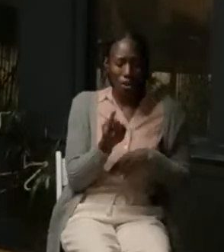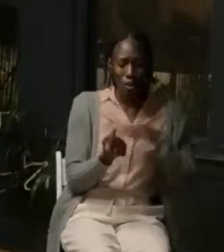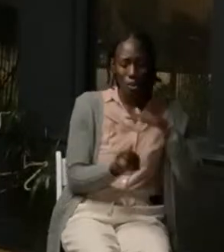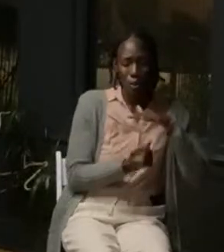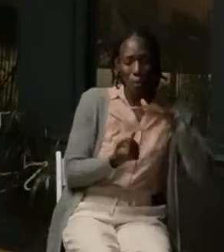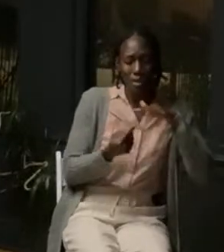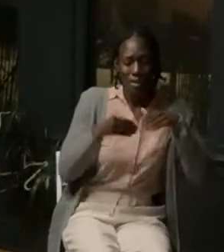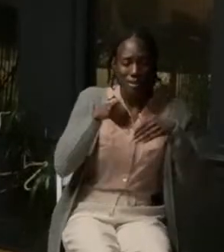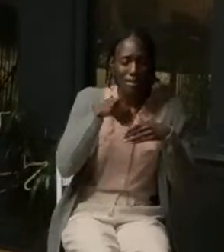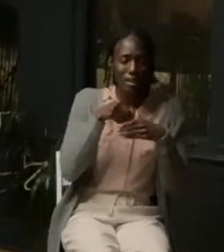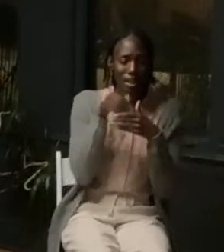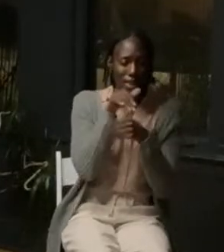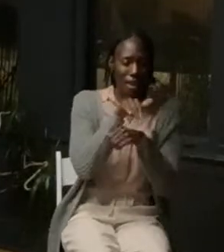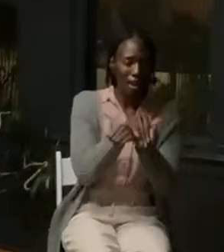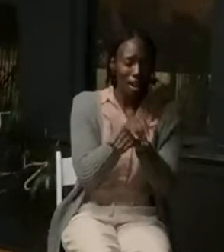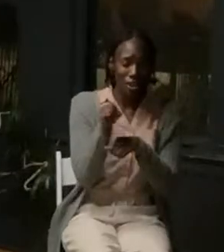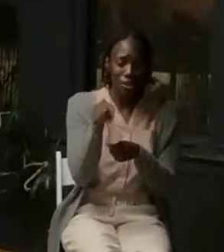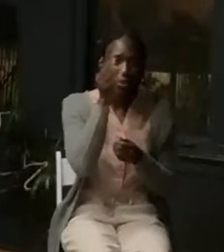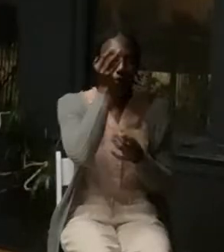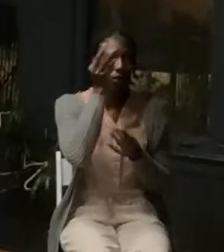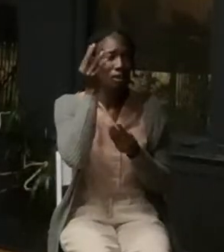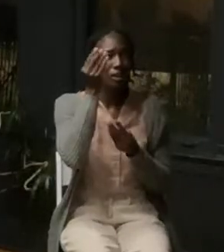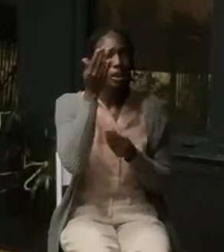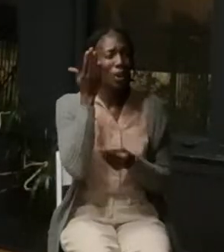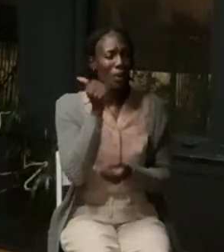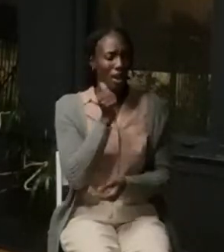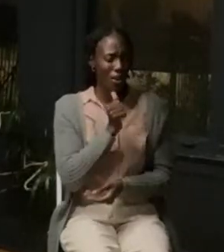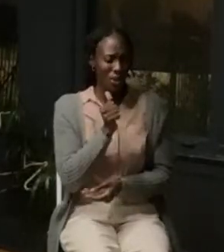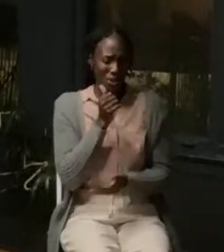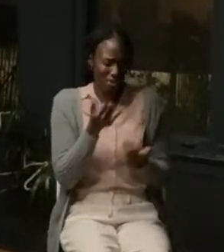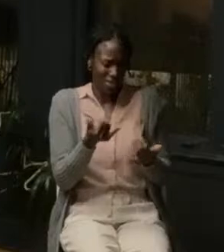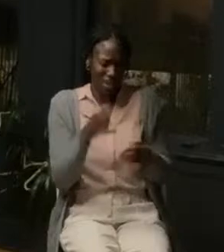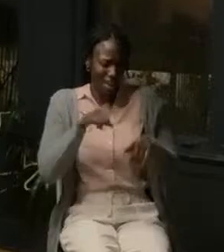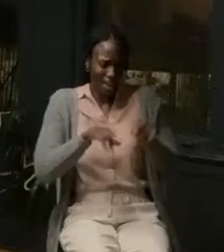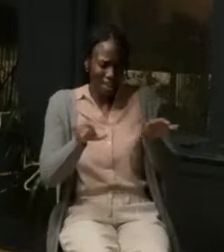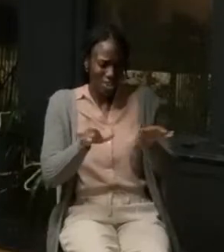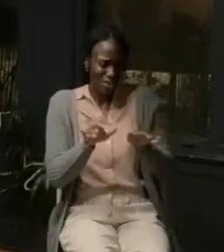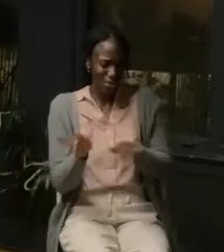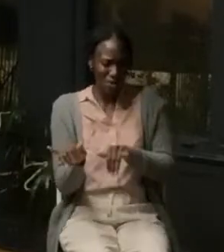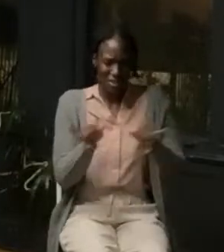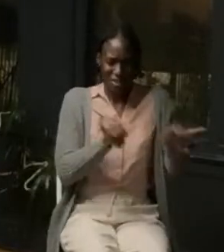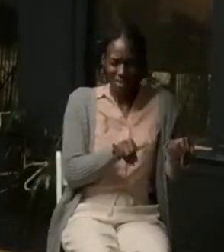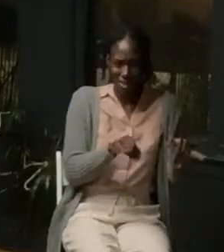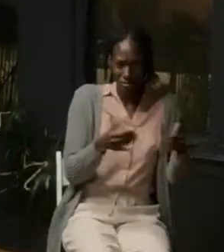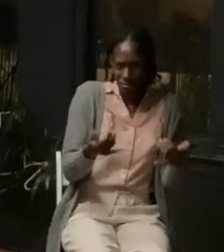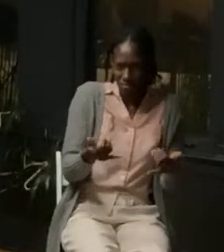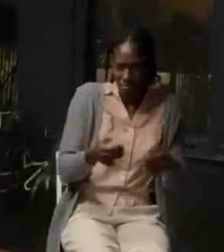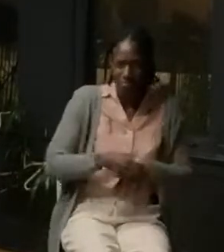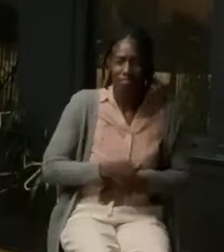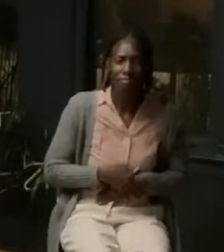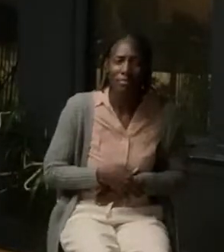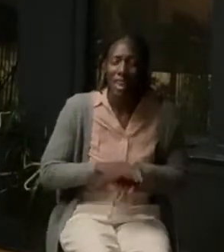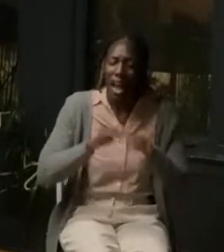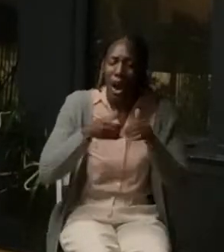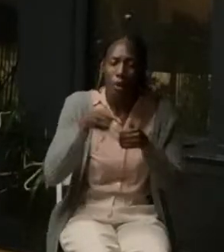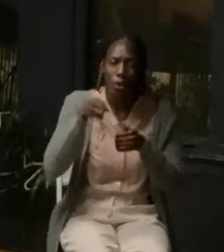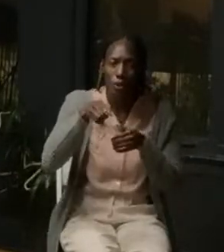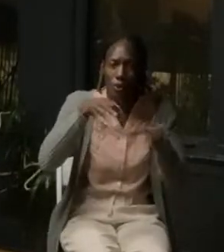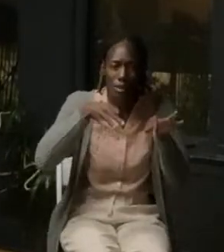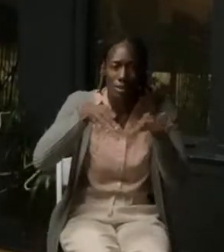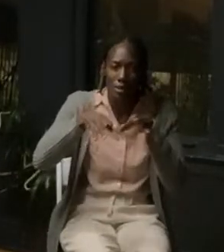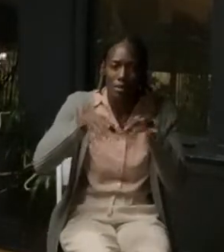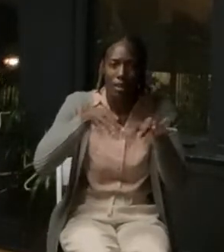and wonder why girls today can't do it like that anymore. How will you explain